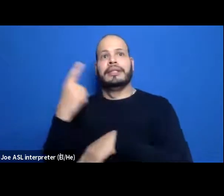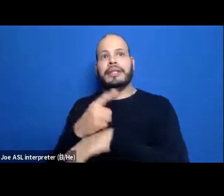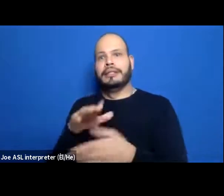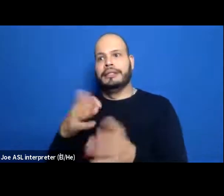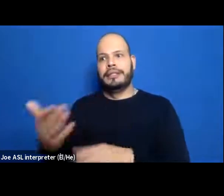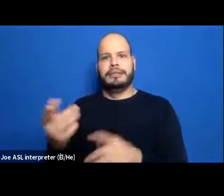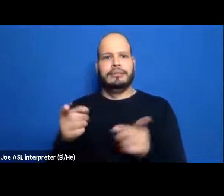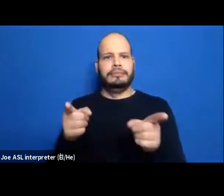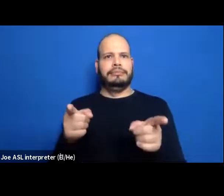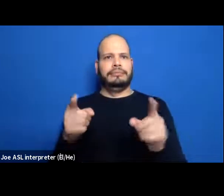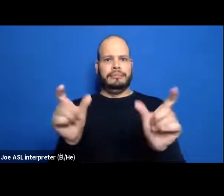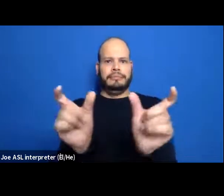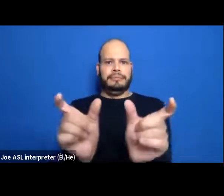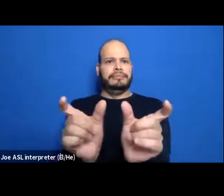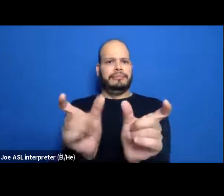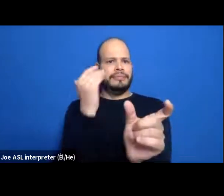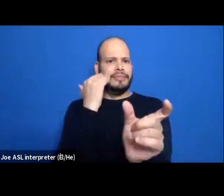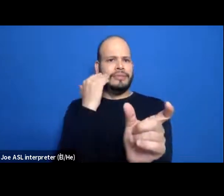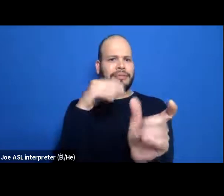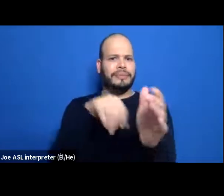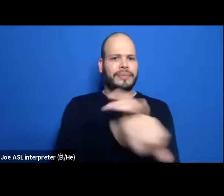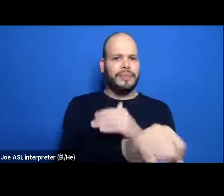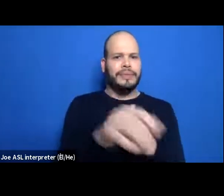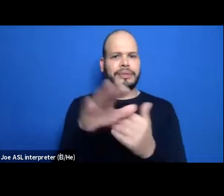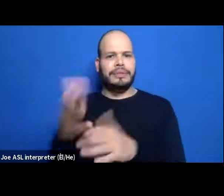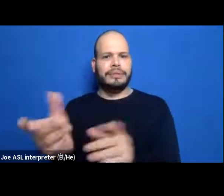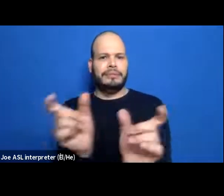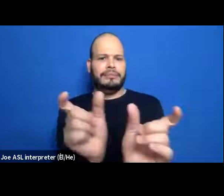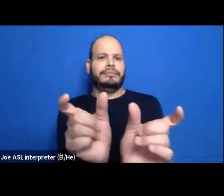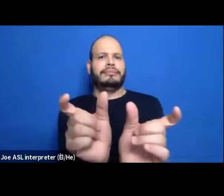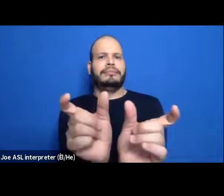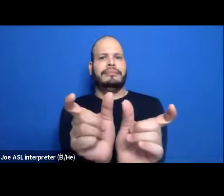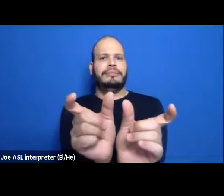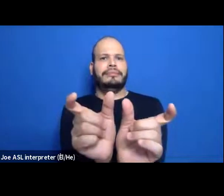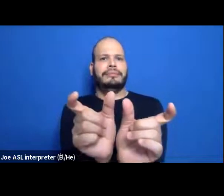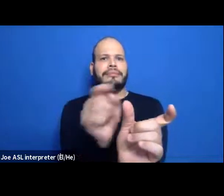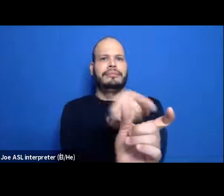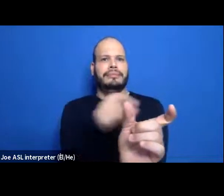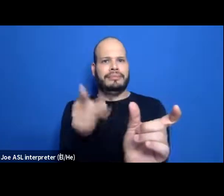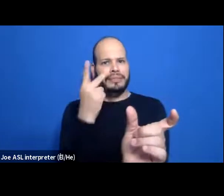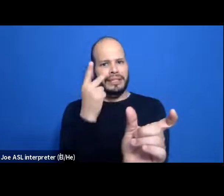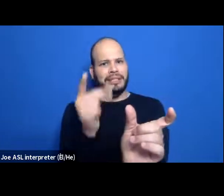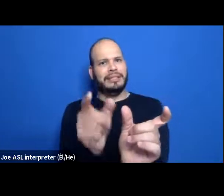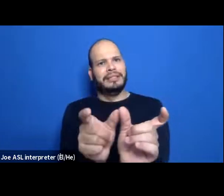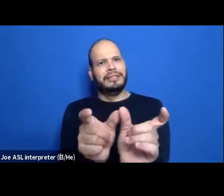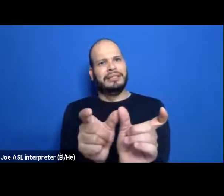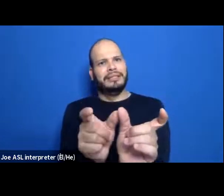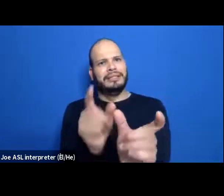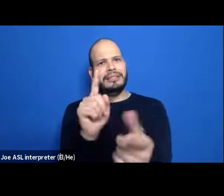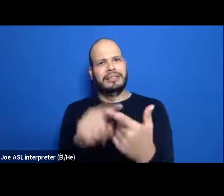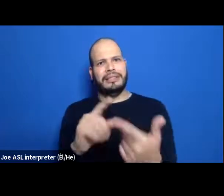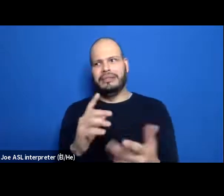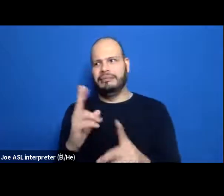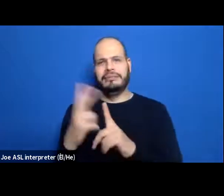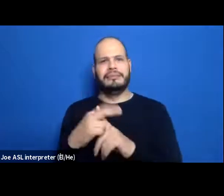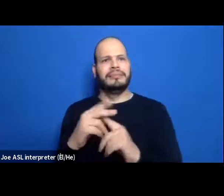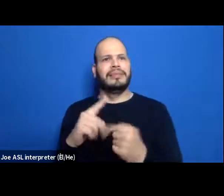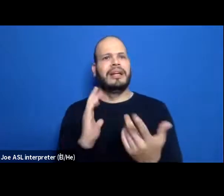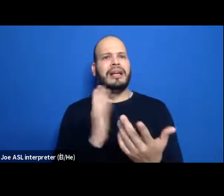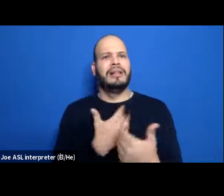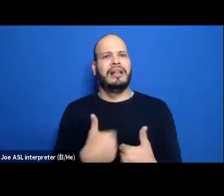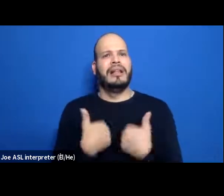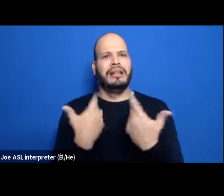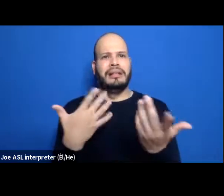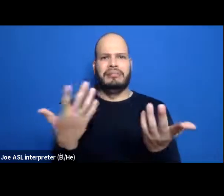liberation and freedom now, but that is not true. These movements and struggles live on through us. And that is why it is so important